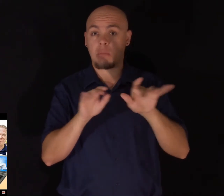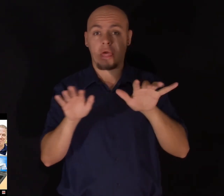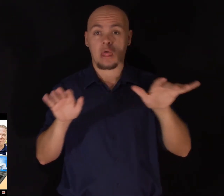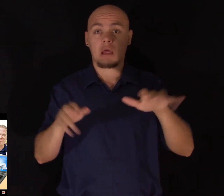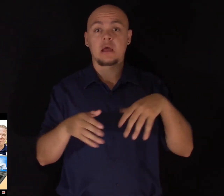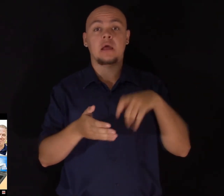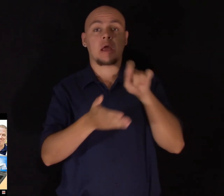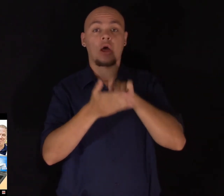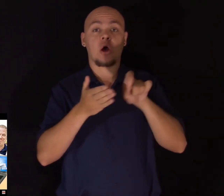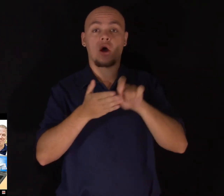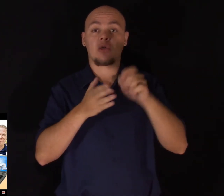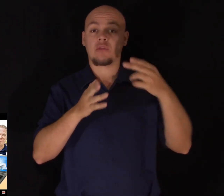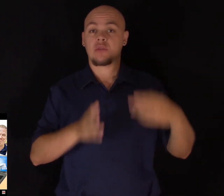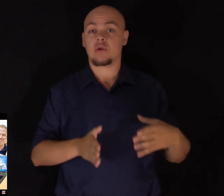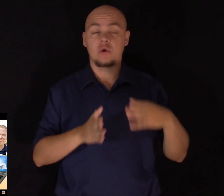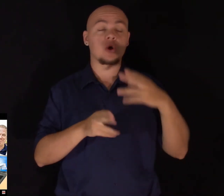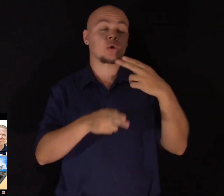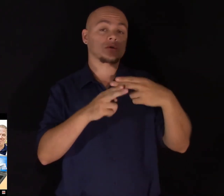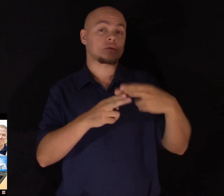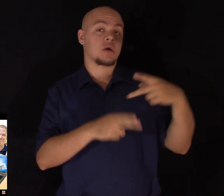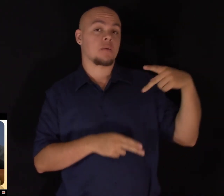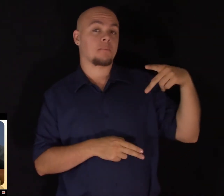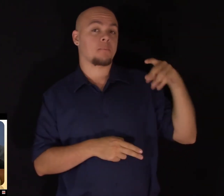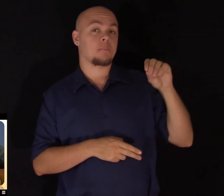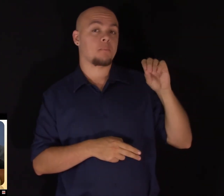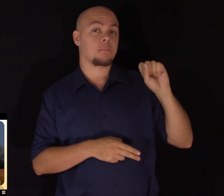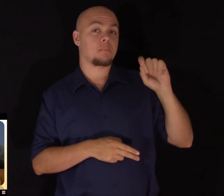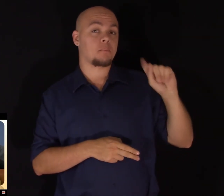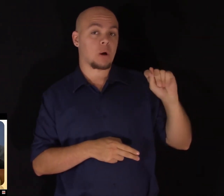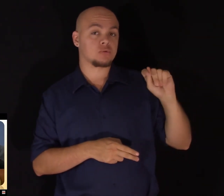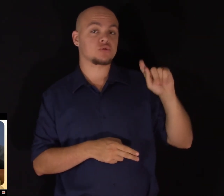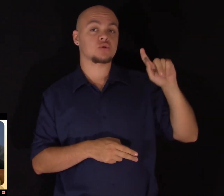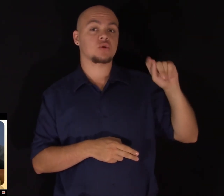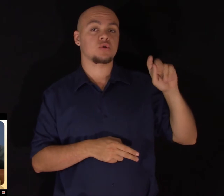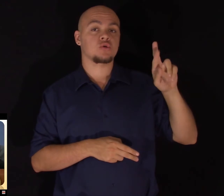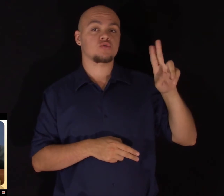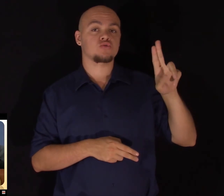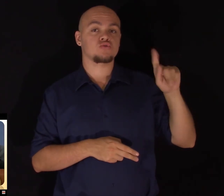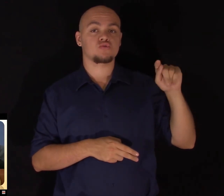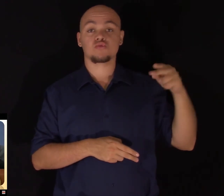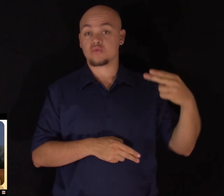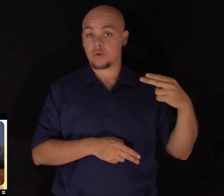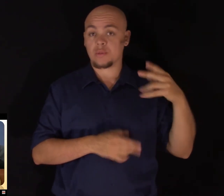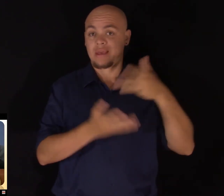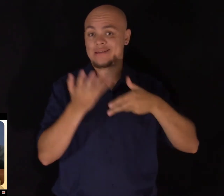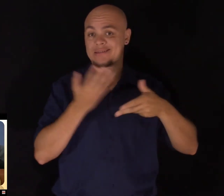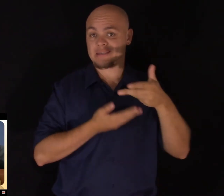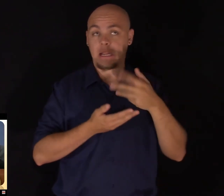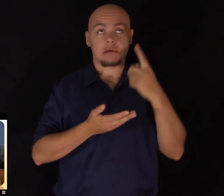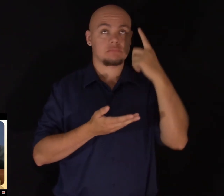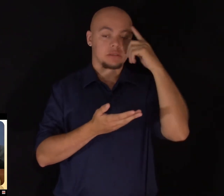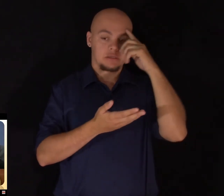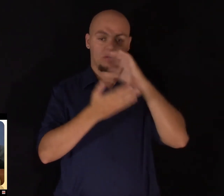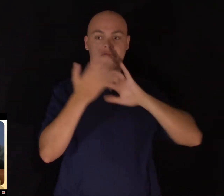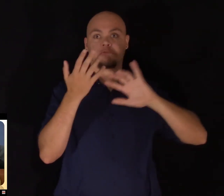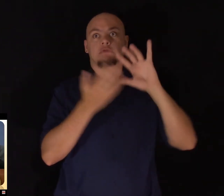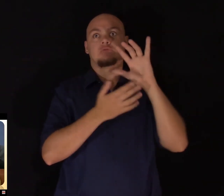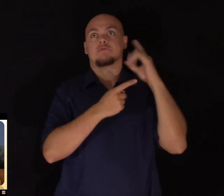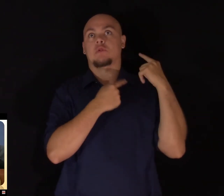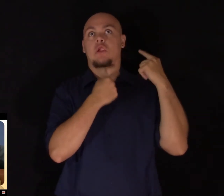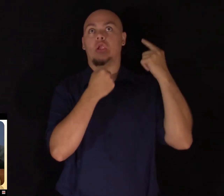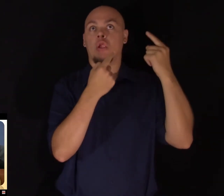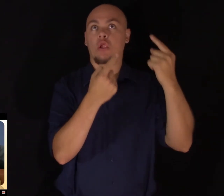a post-truth society. It's been very confusing for a long time now.